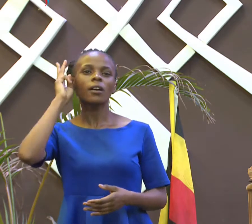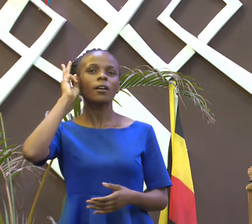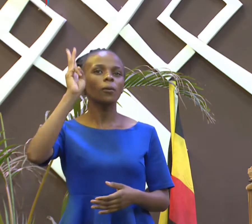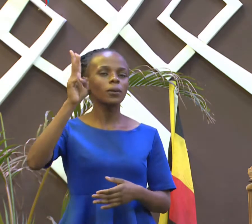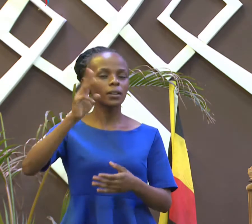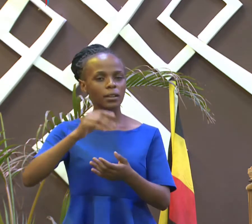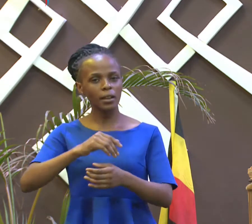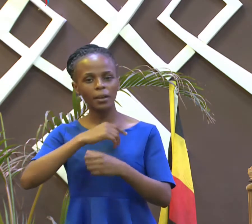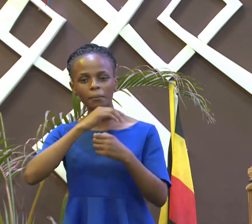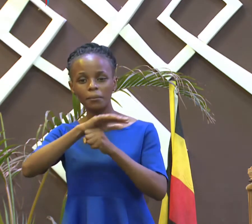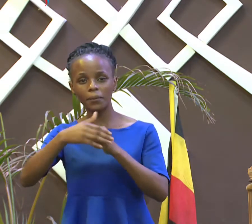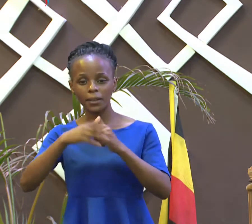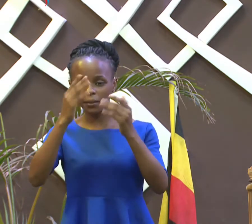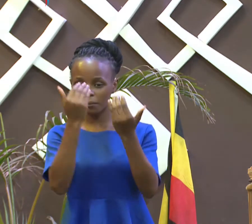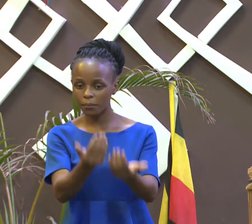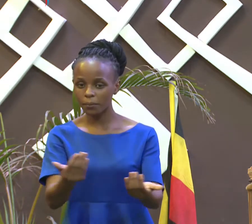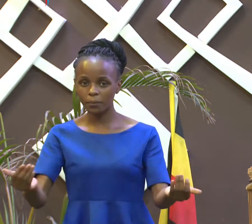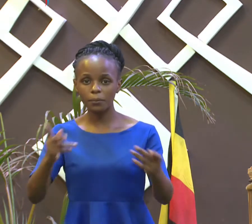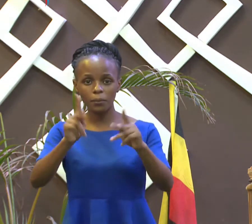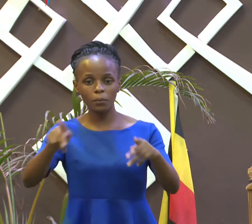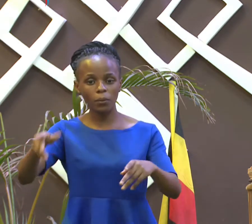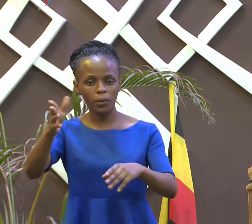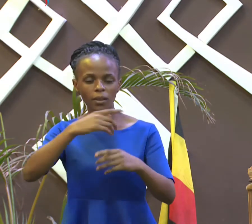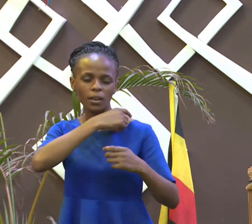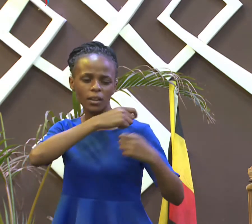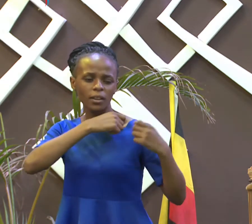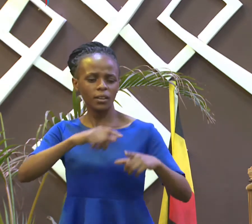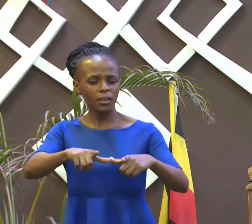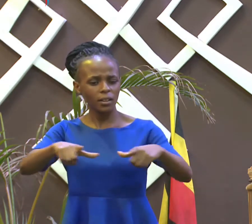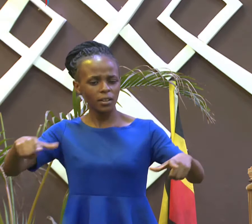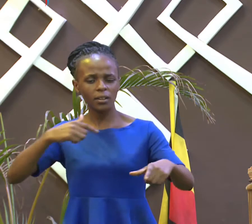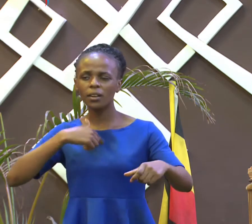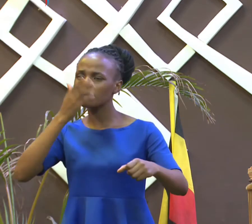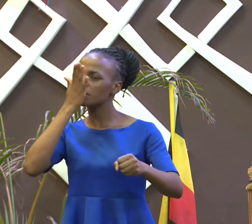olibasikisa abantu bano ensi eno gye nalayira bajjajja baabwe okugibawa.